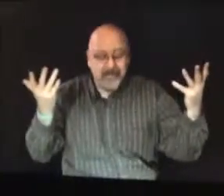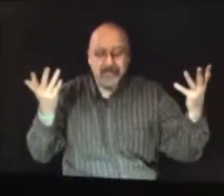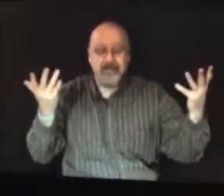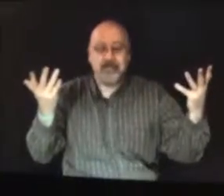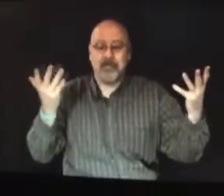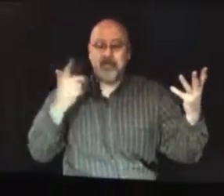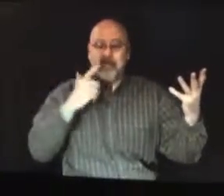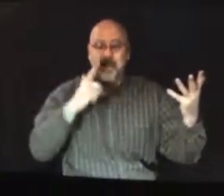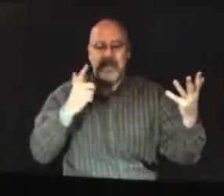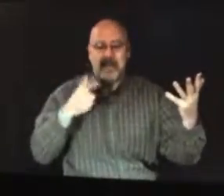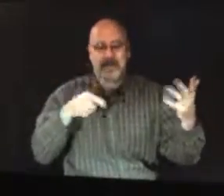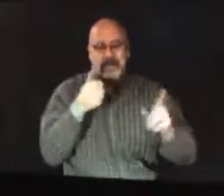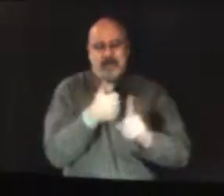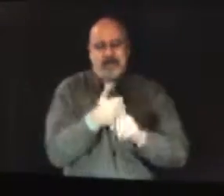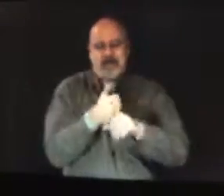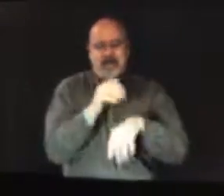the English language is